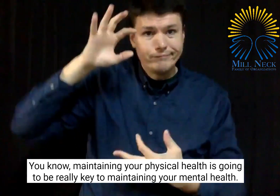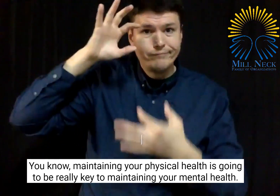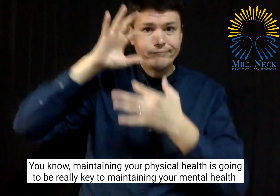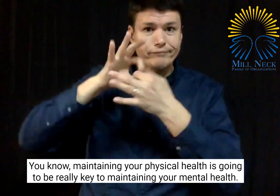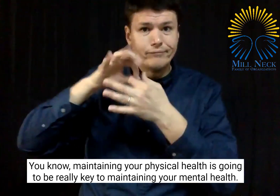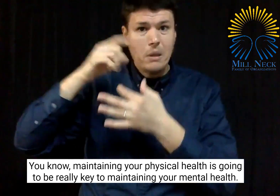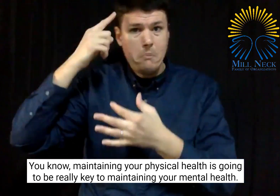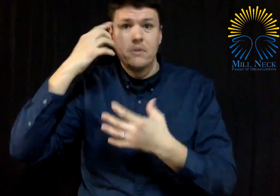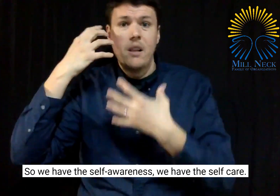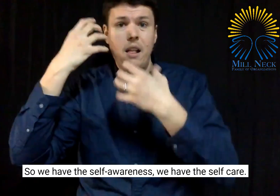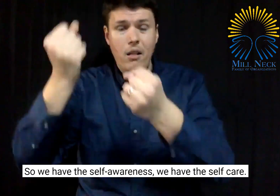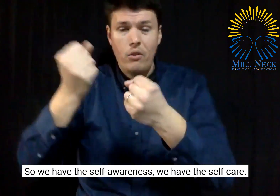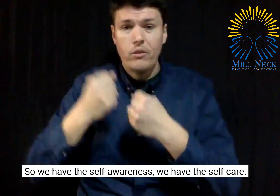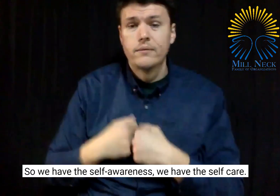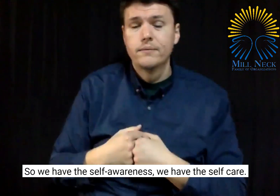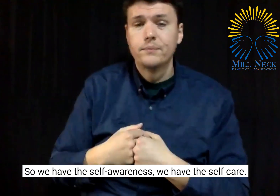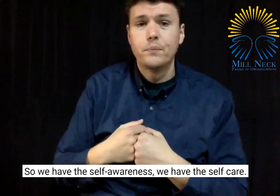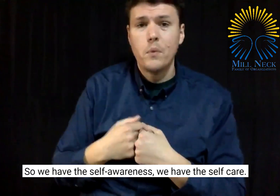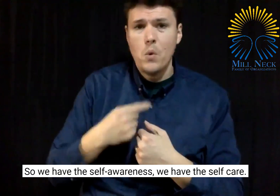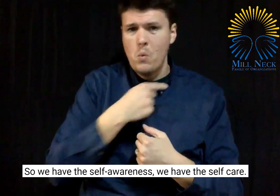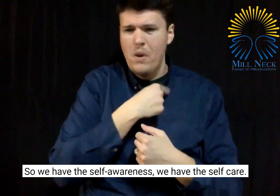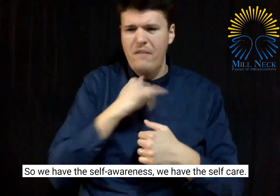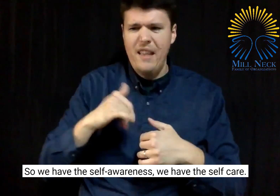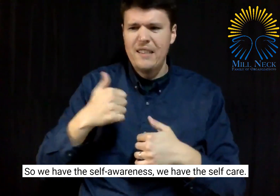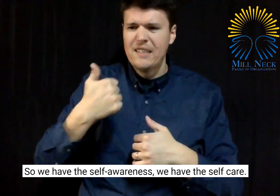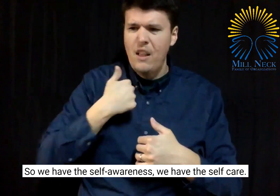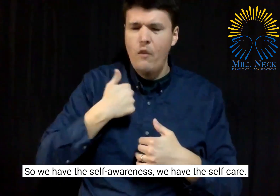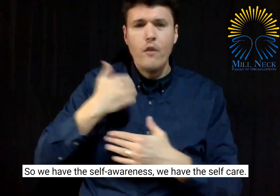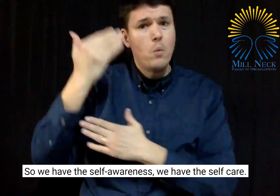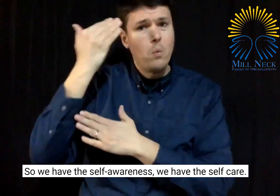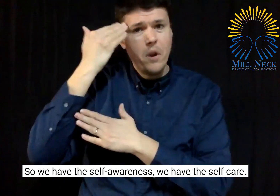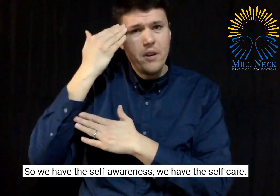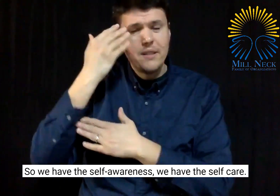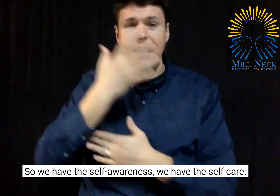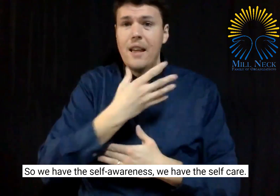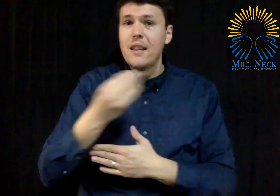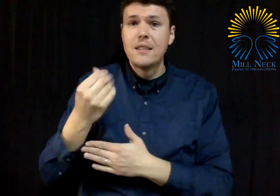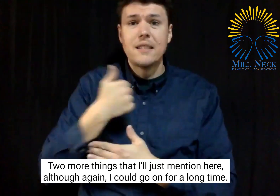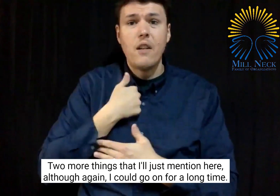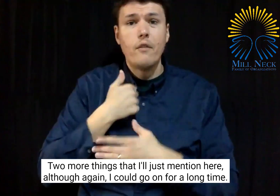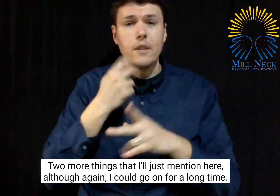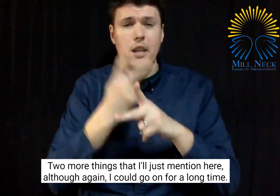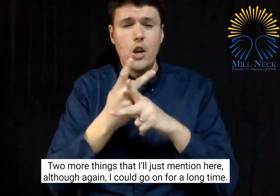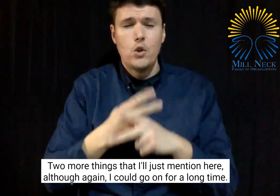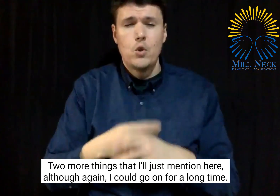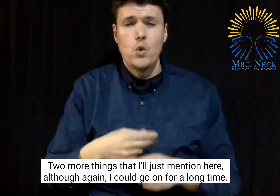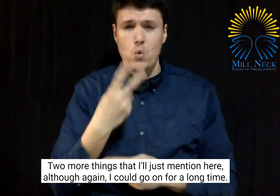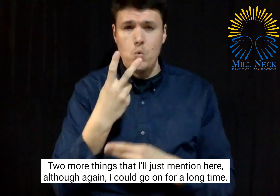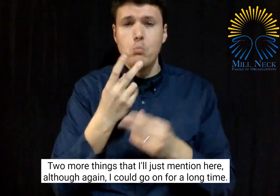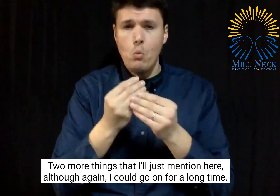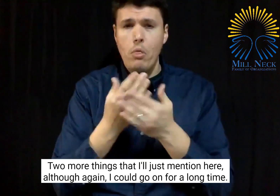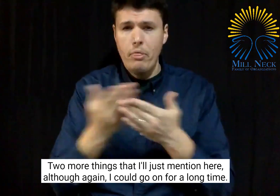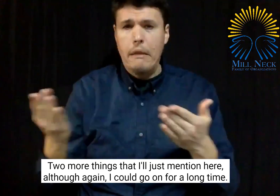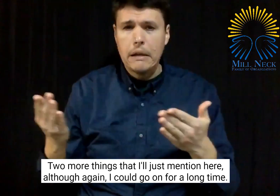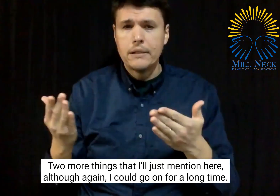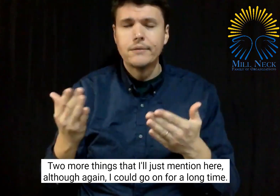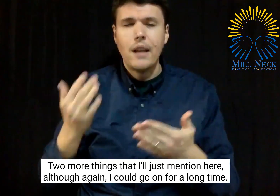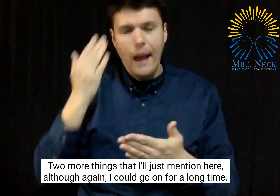health. So we have the self-awareness, we have the self-care. 2 more things that I'll just mention here, although again, I could go on for a